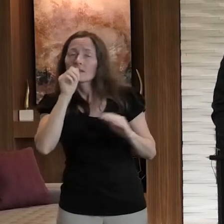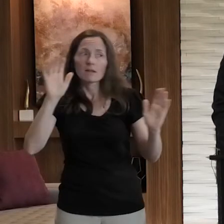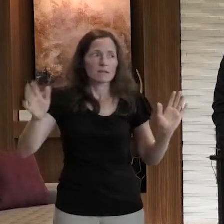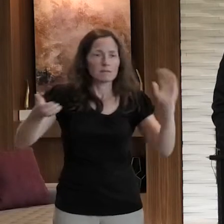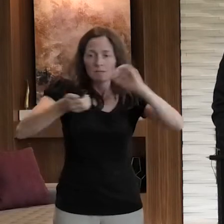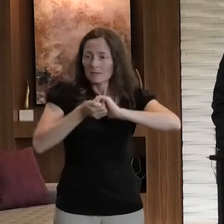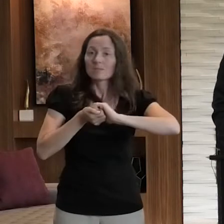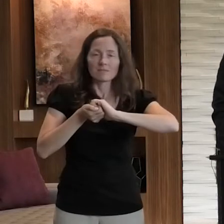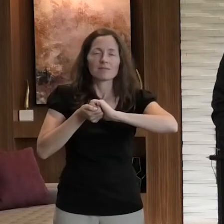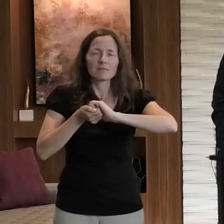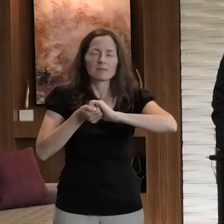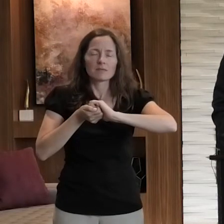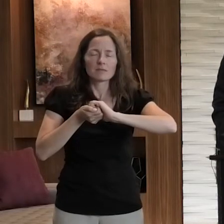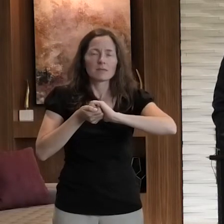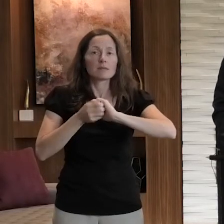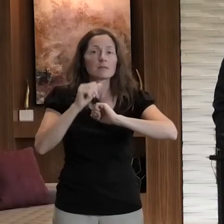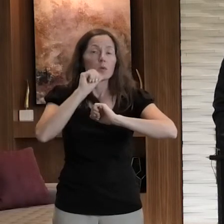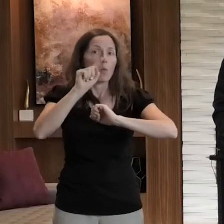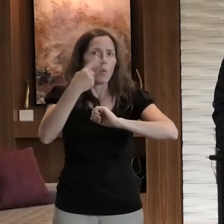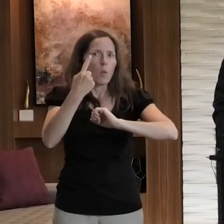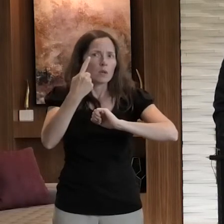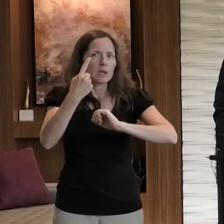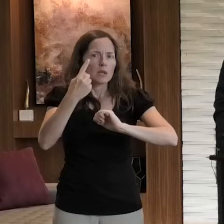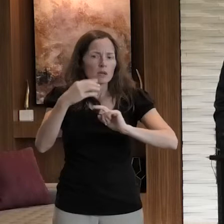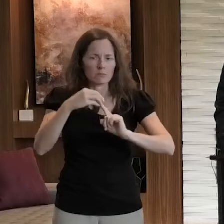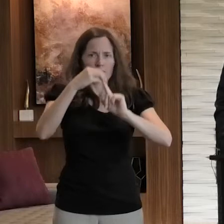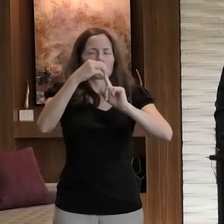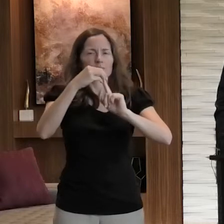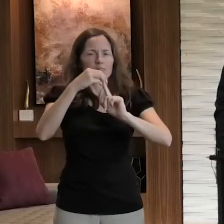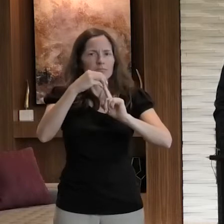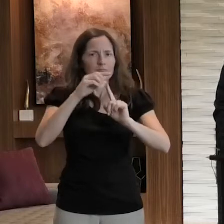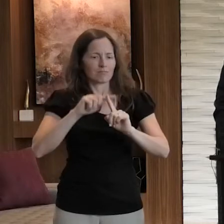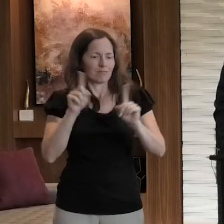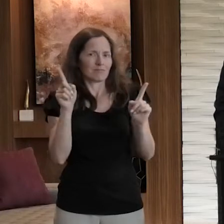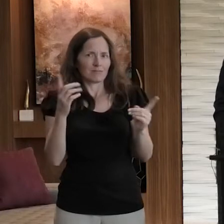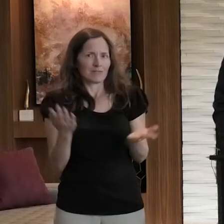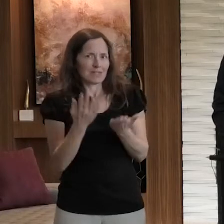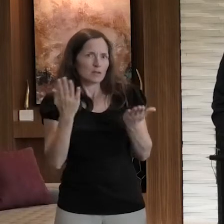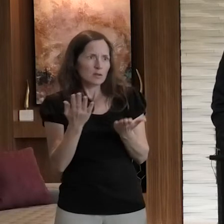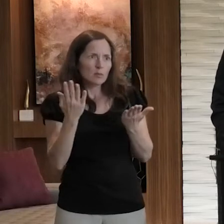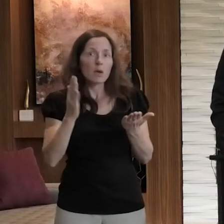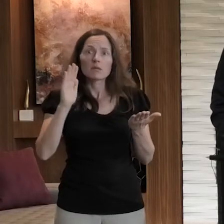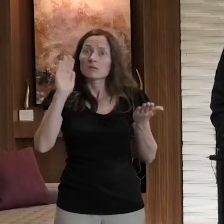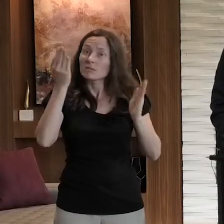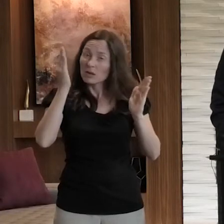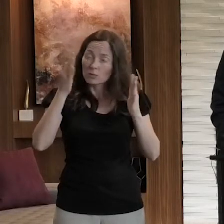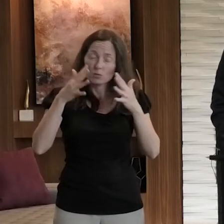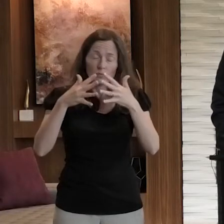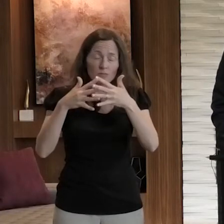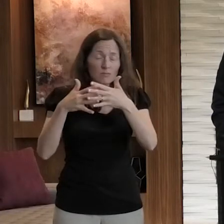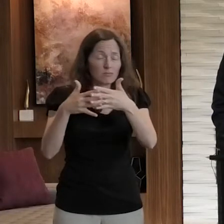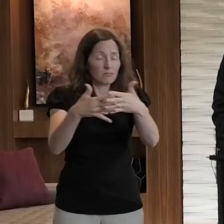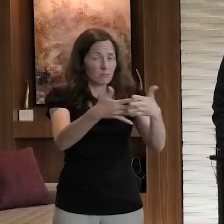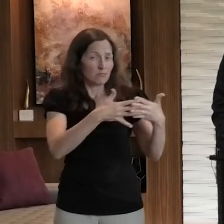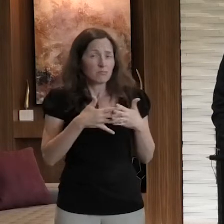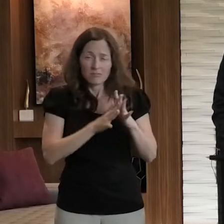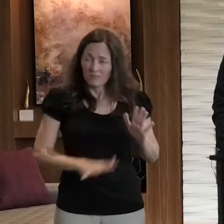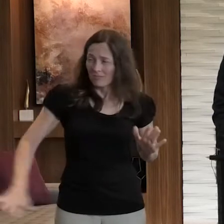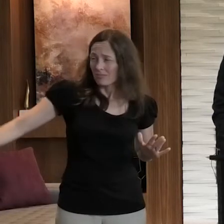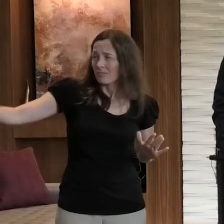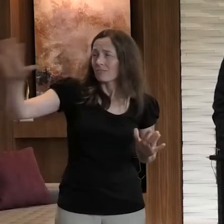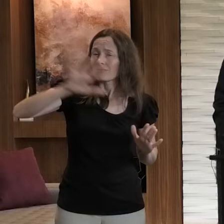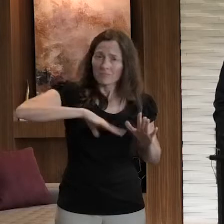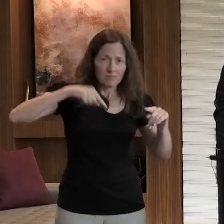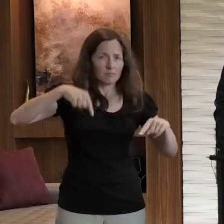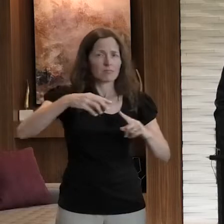first in the state, but in the nation, where we are ensuring this full spectrum of affordability